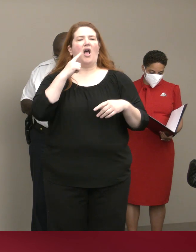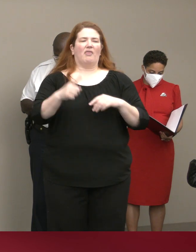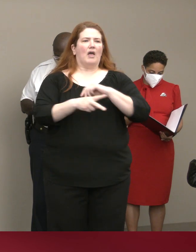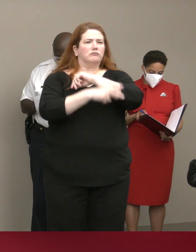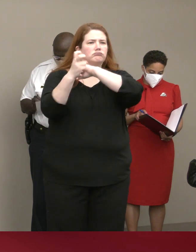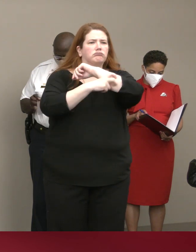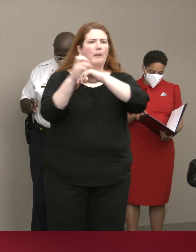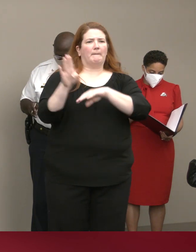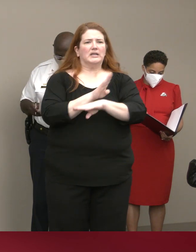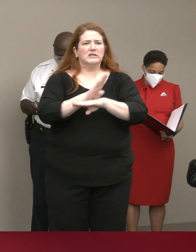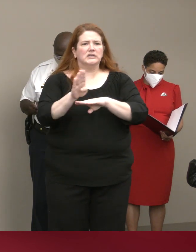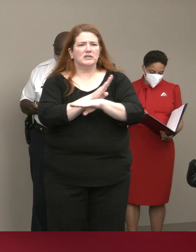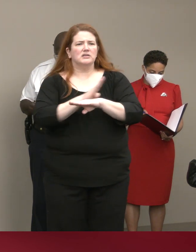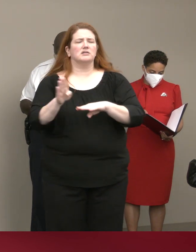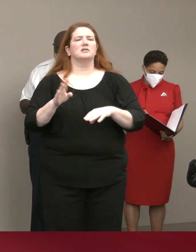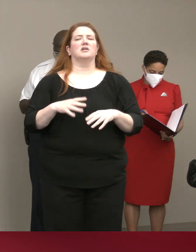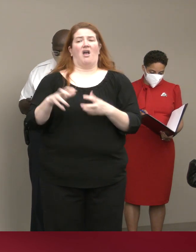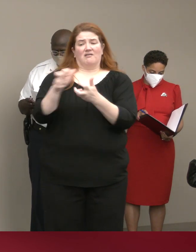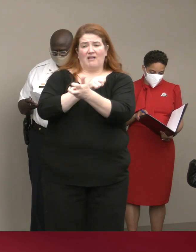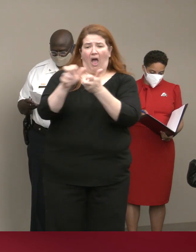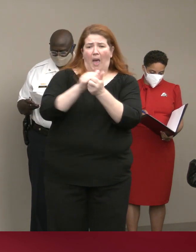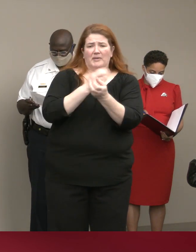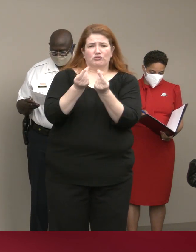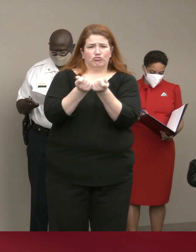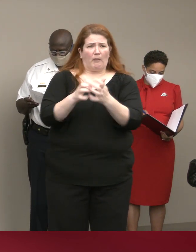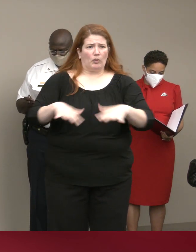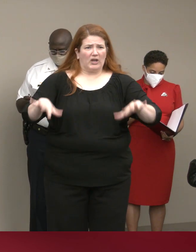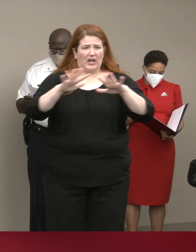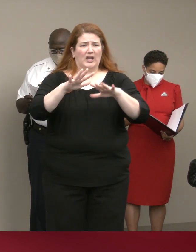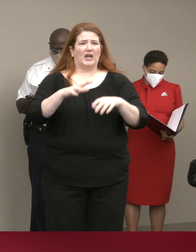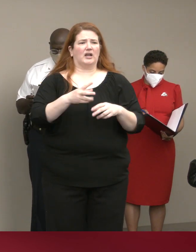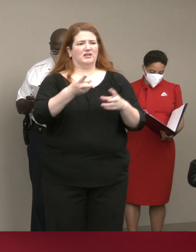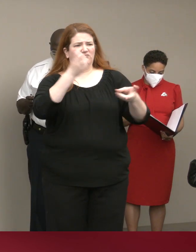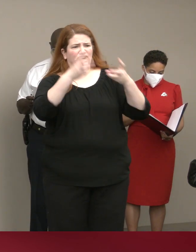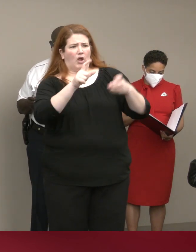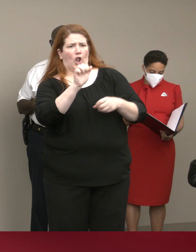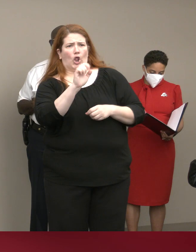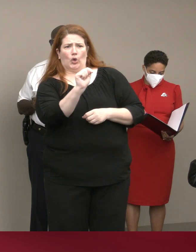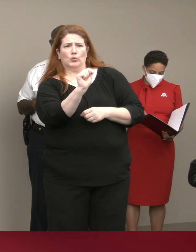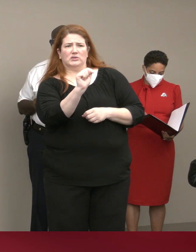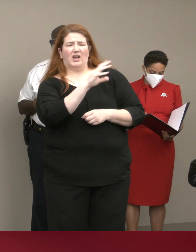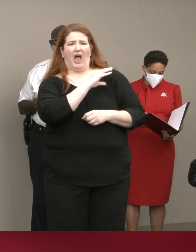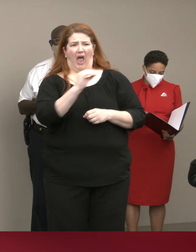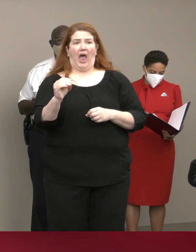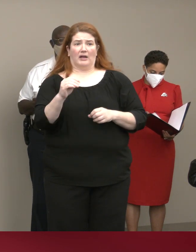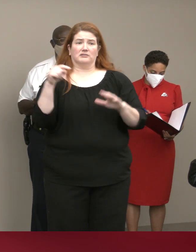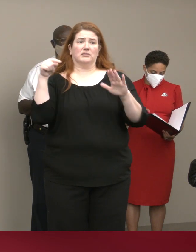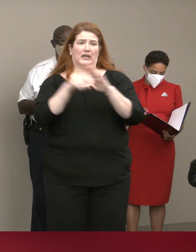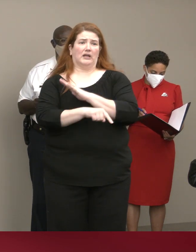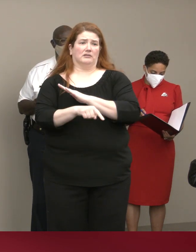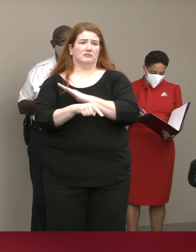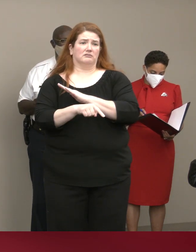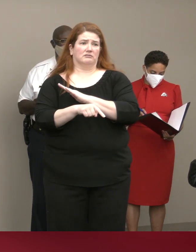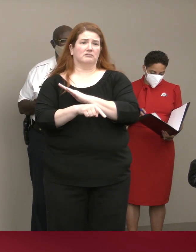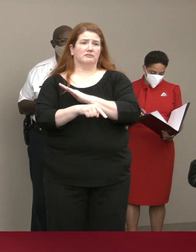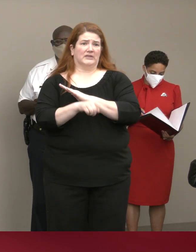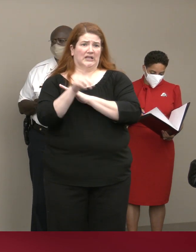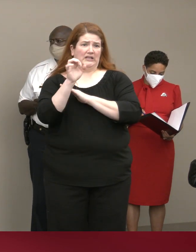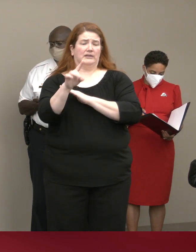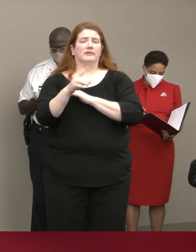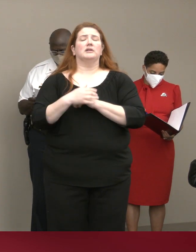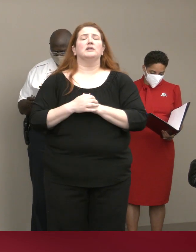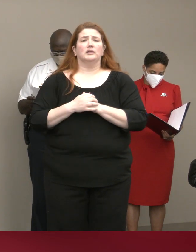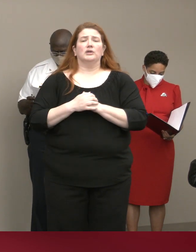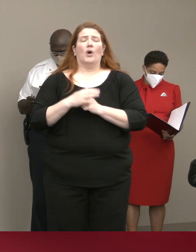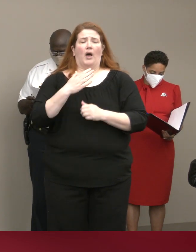burglarized businesses, damaged property, looted, and committed murder. My